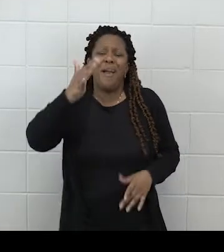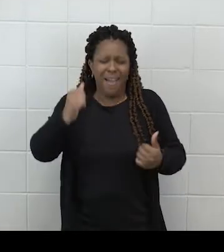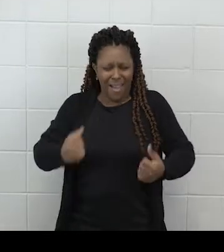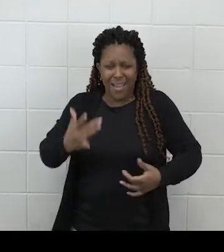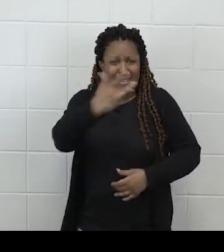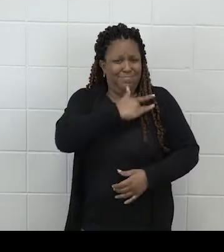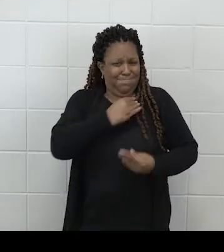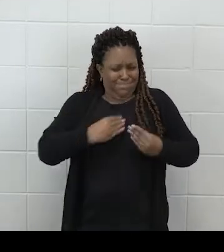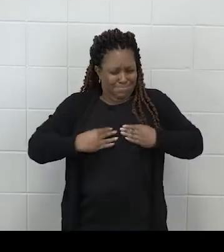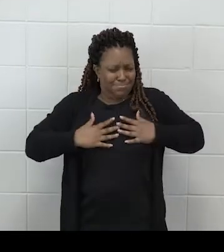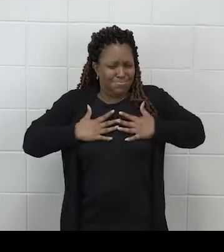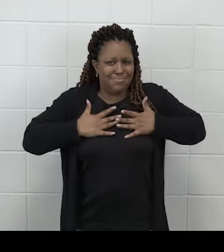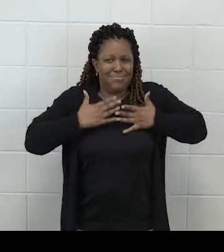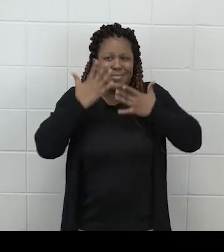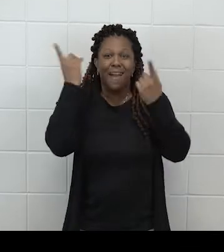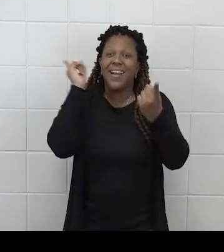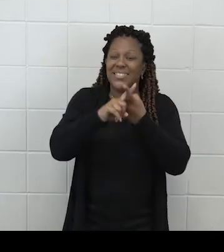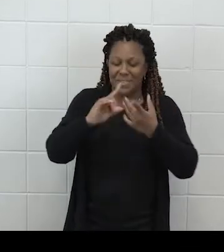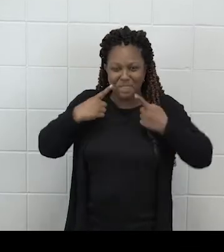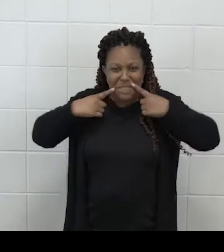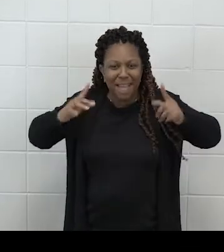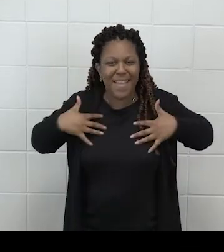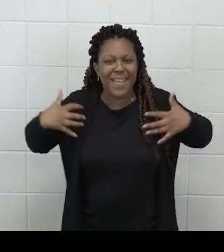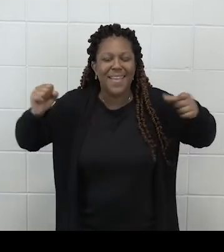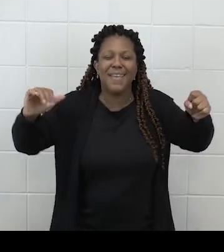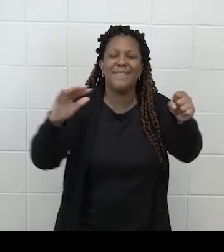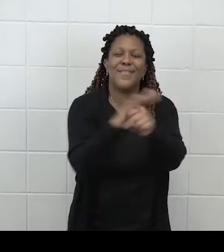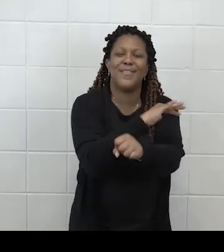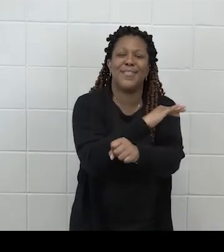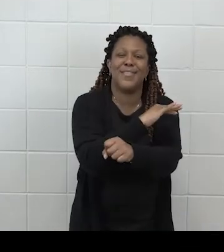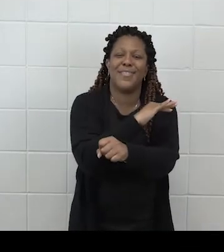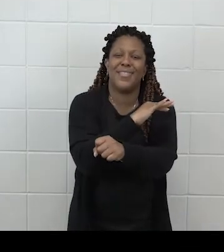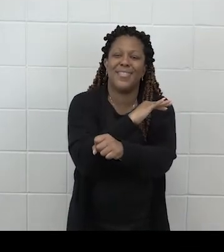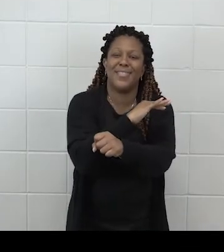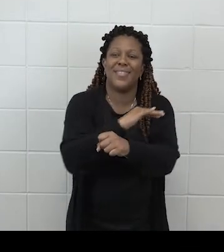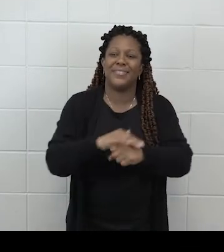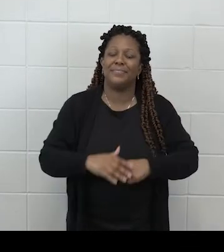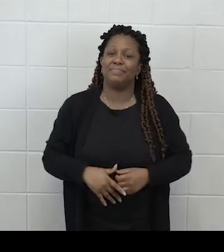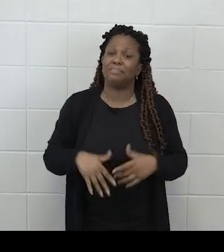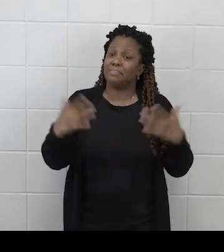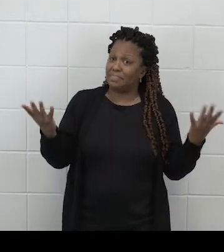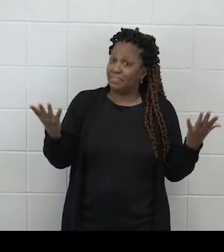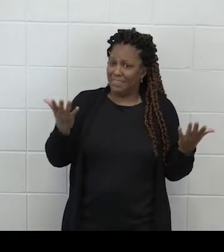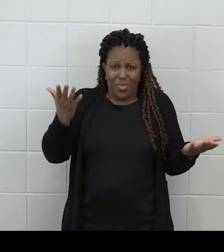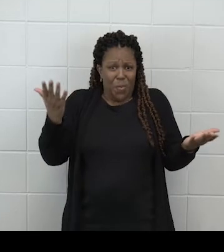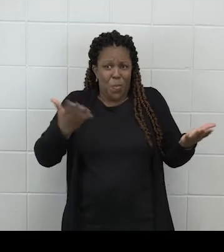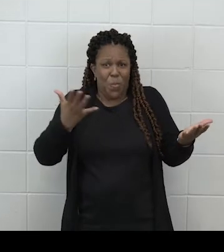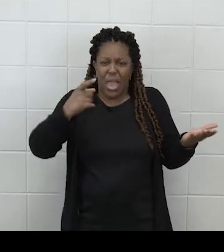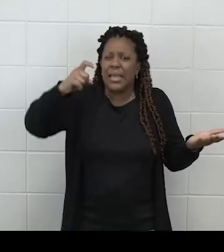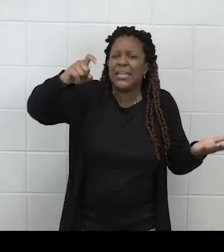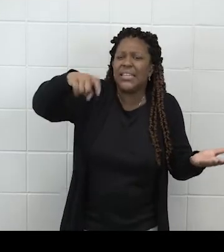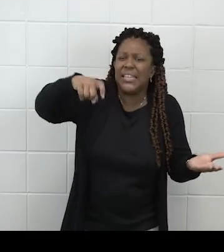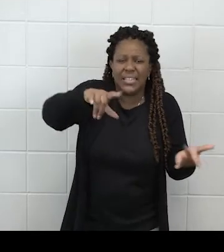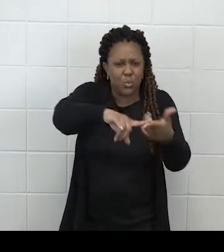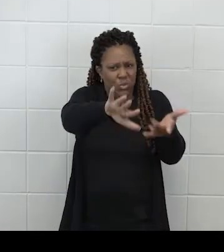and whole. What needs to die and why won't we let it? What needs new life to be